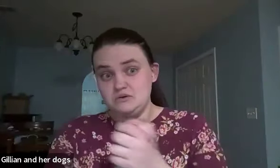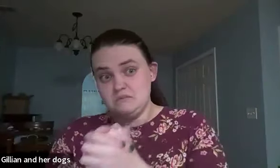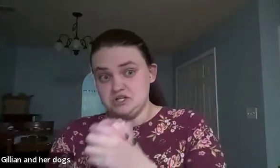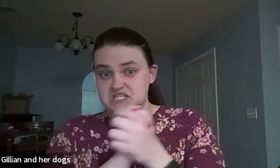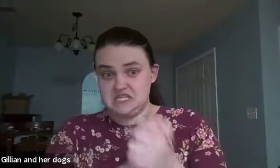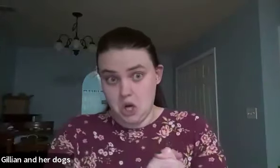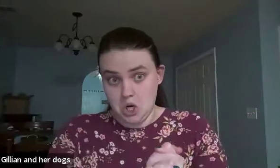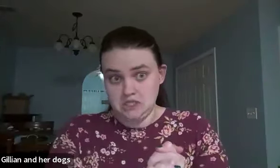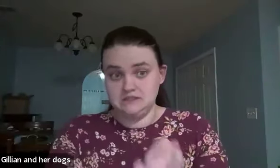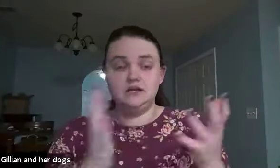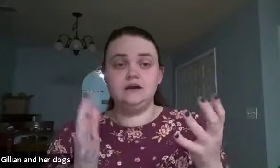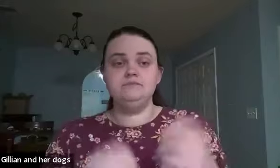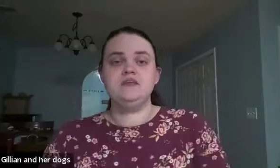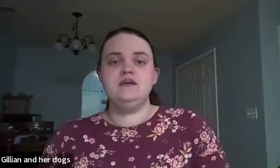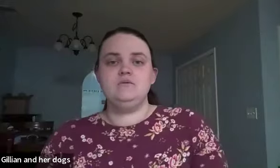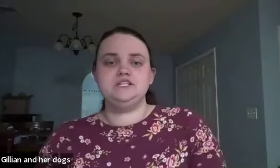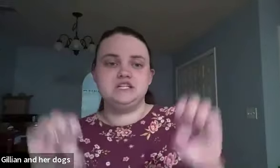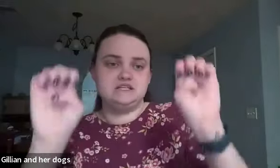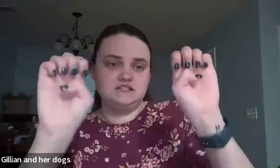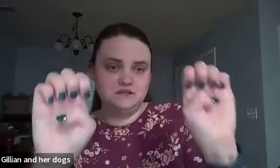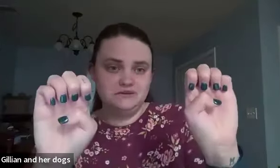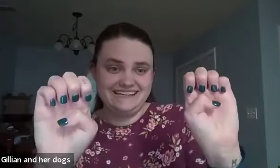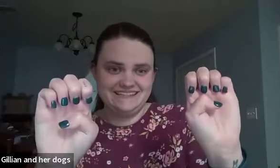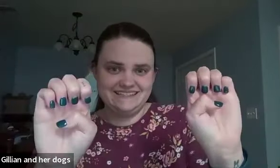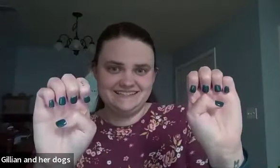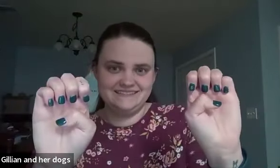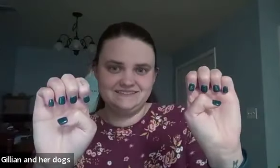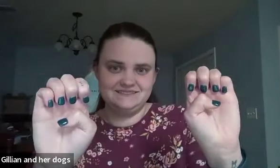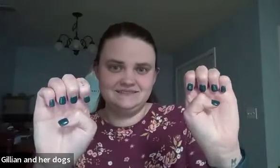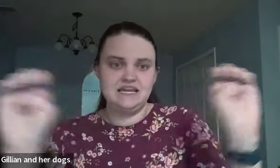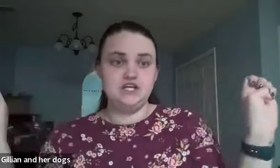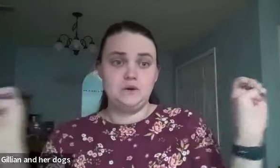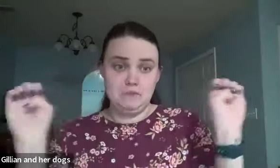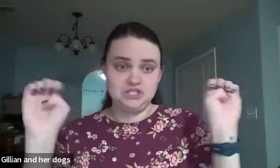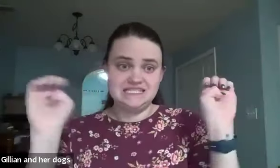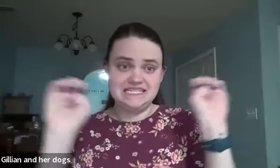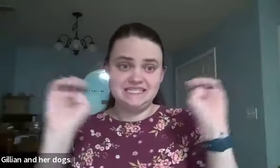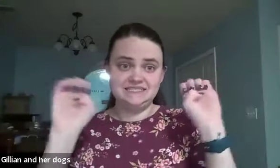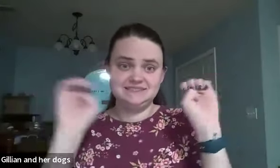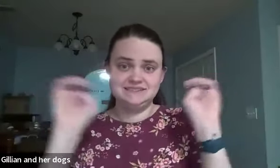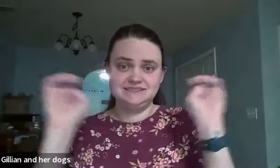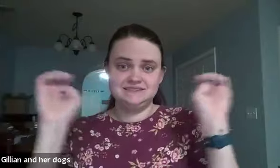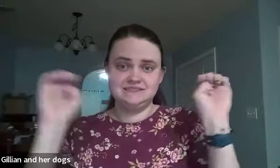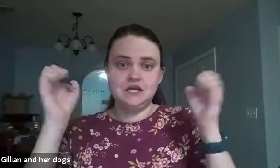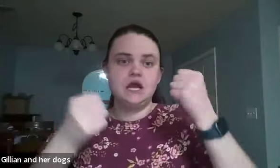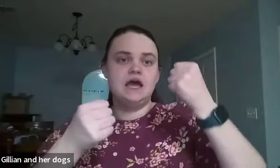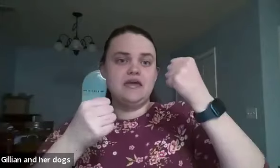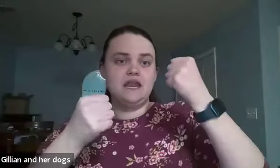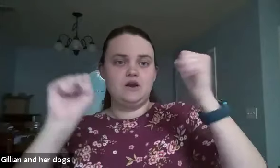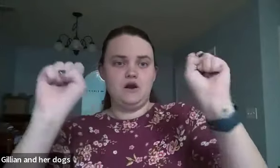vehicle, emergency car, which is 2 E's, and you go emergency. And then